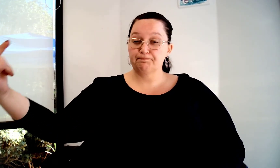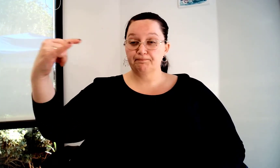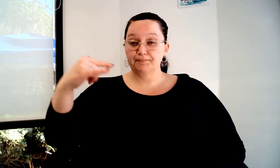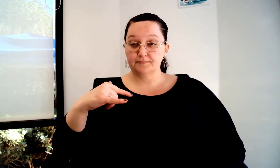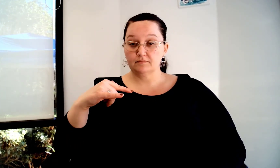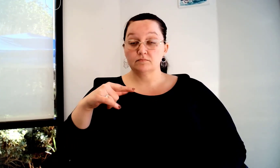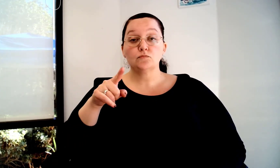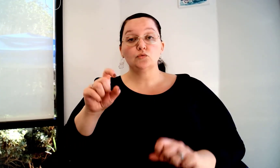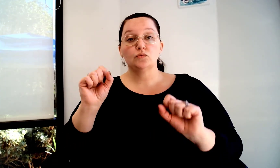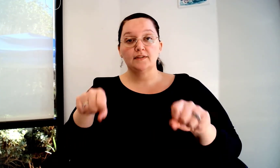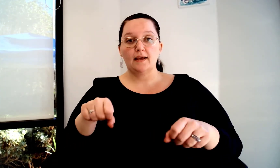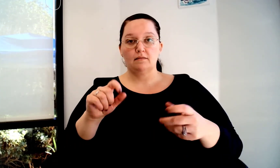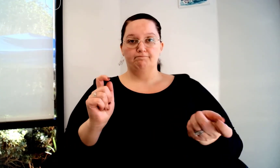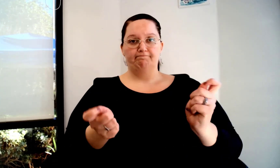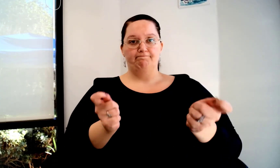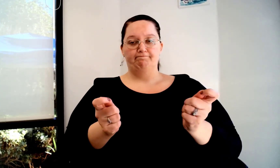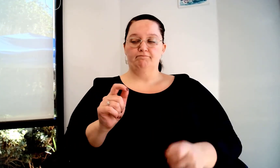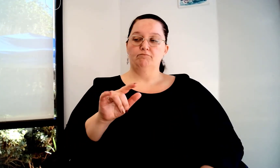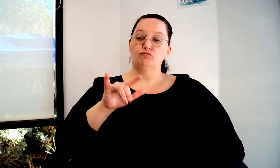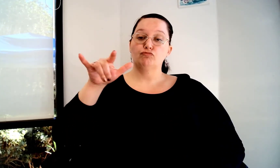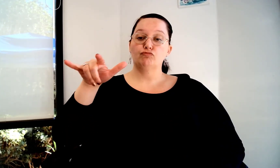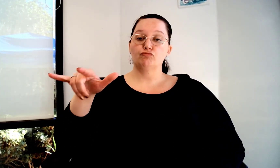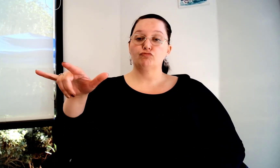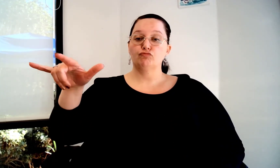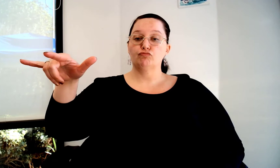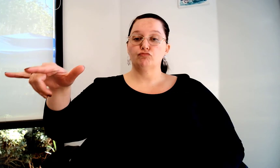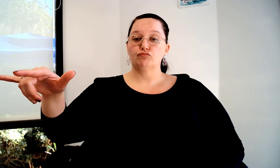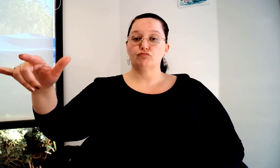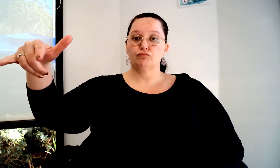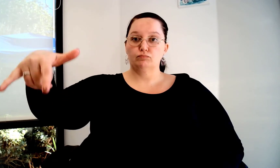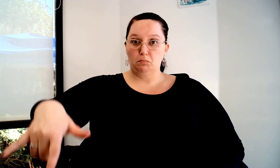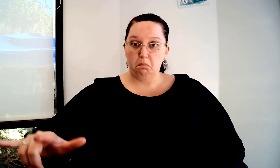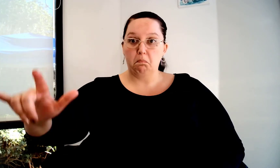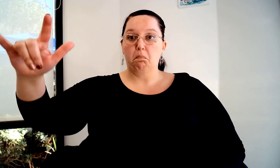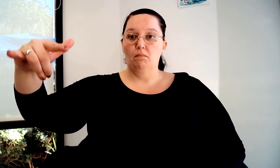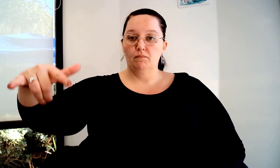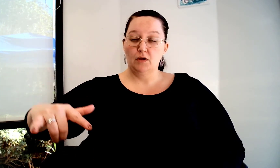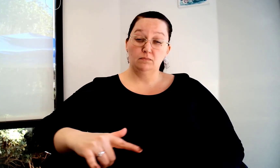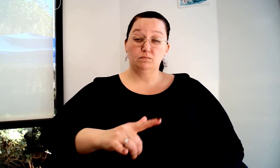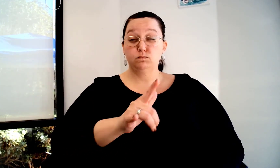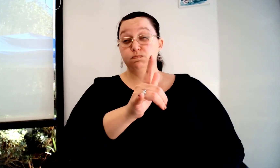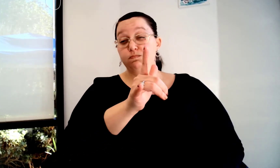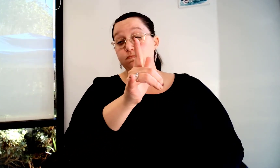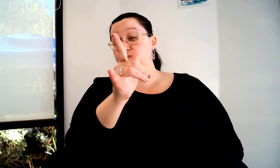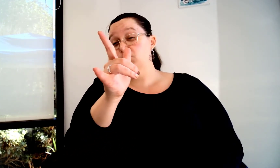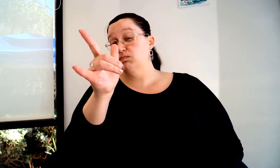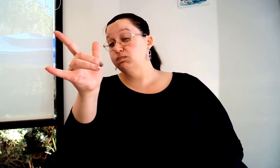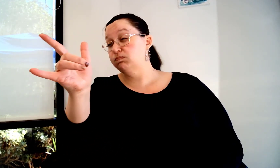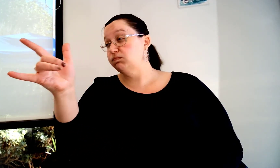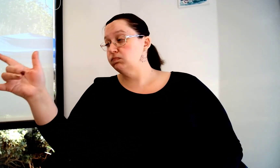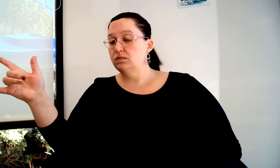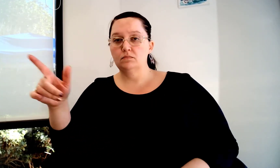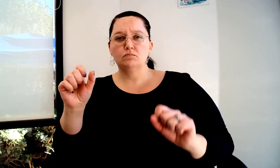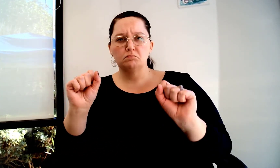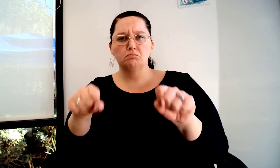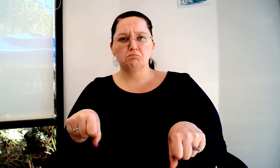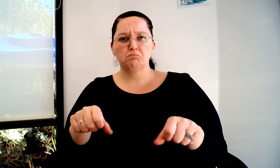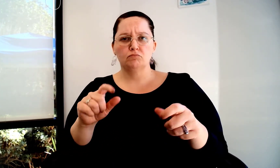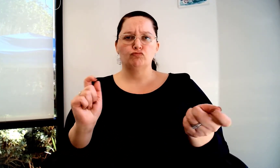Fly there and fly here. You can modify this to show how you're flying, right? Showing turbulence, making a wide turn,